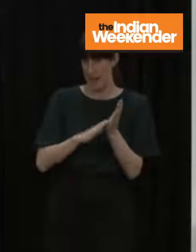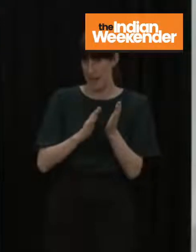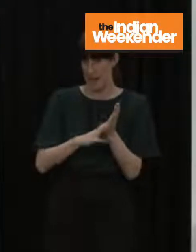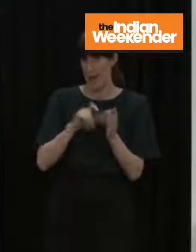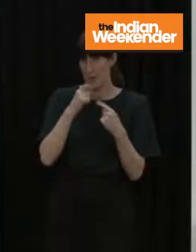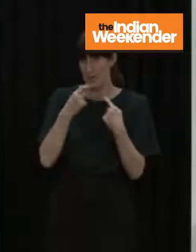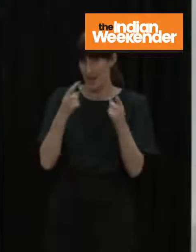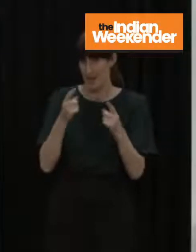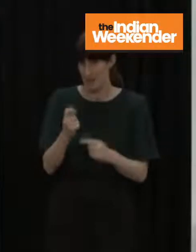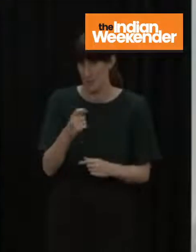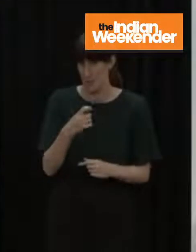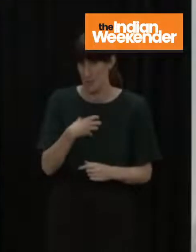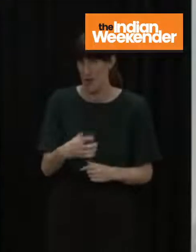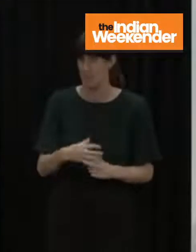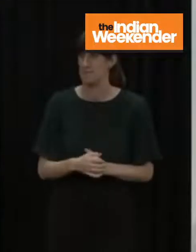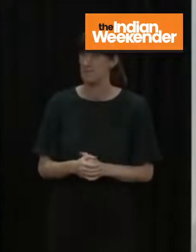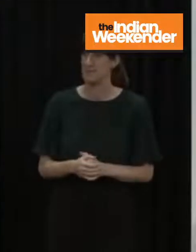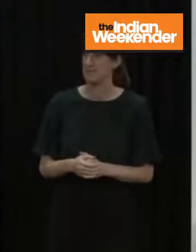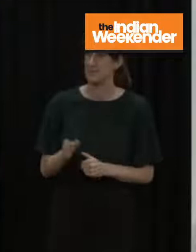I did see you.